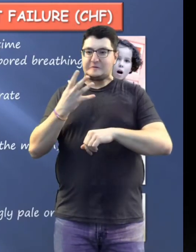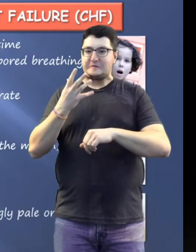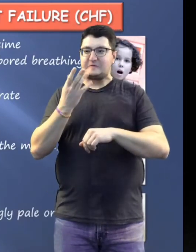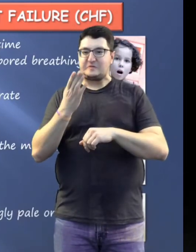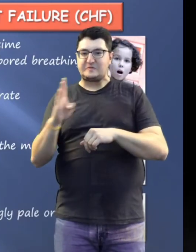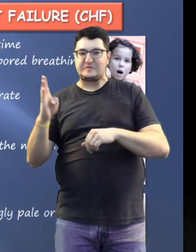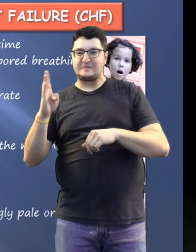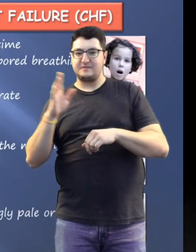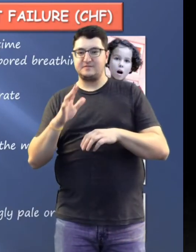tired.